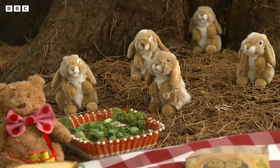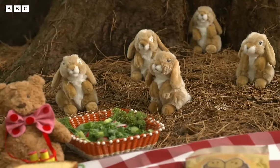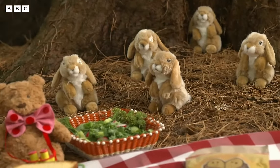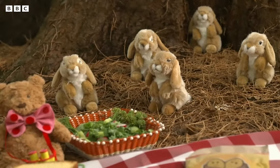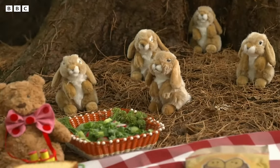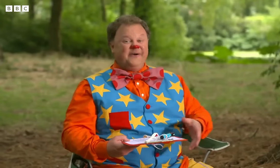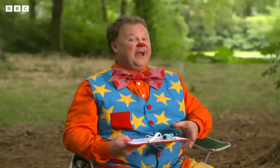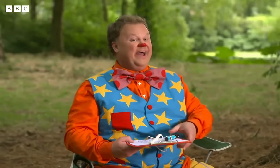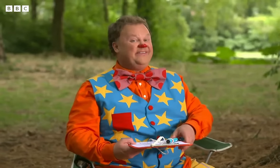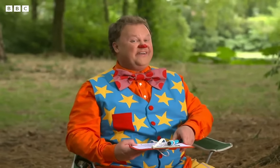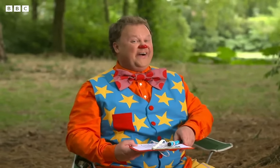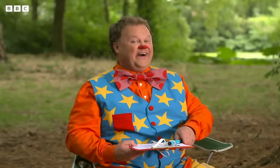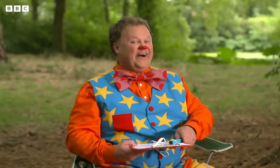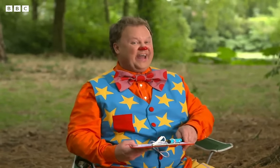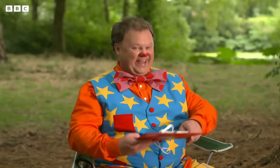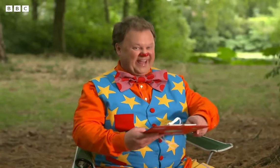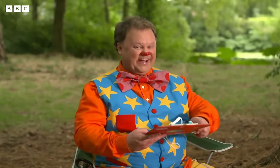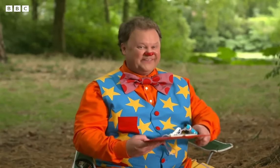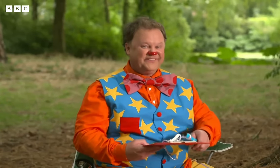There you go. Enjoy!